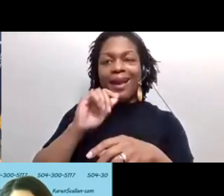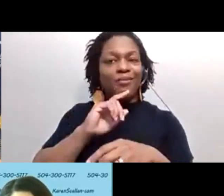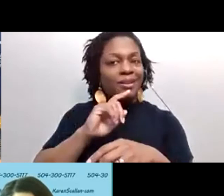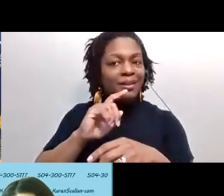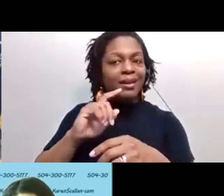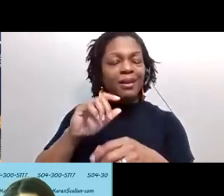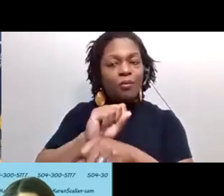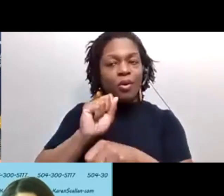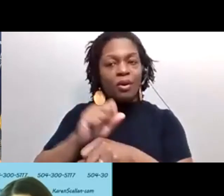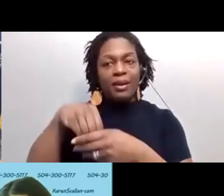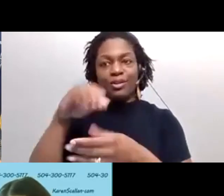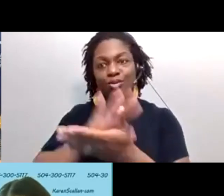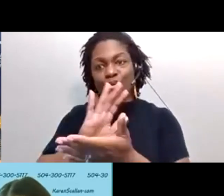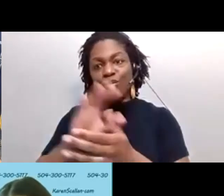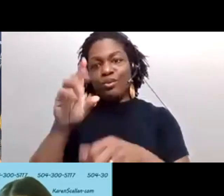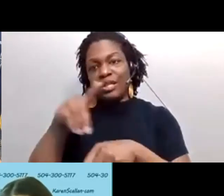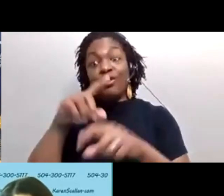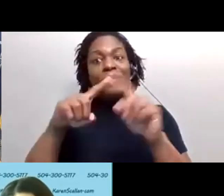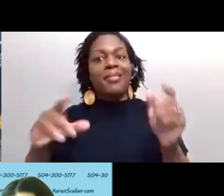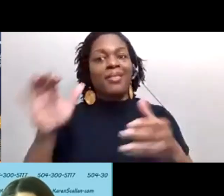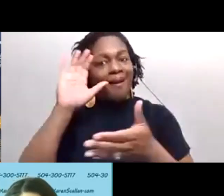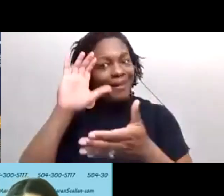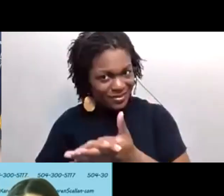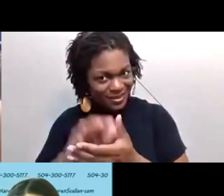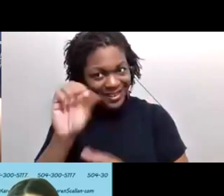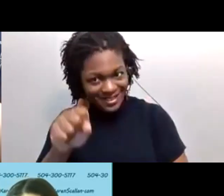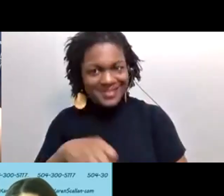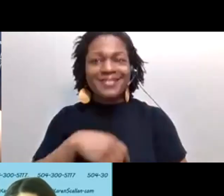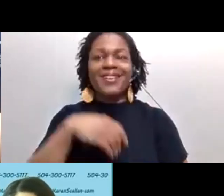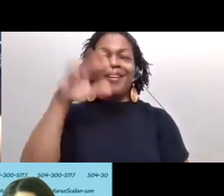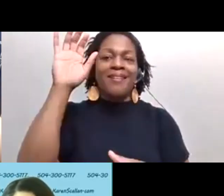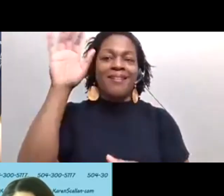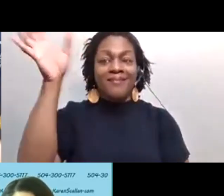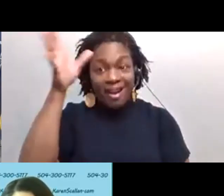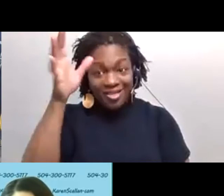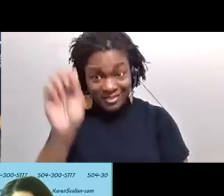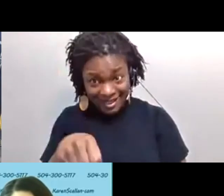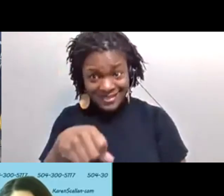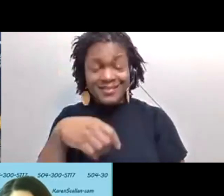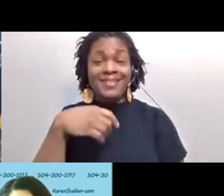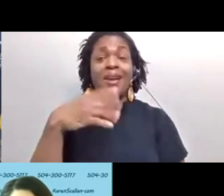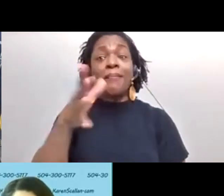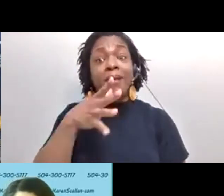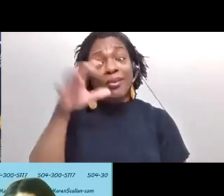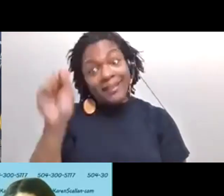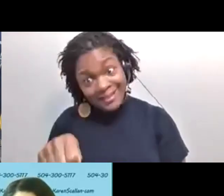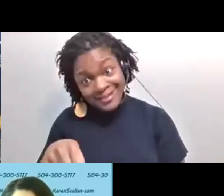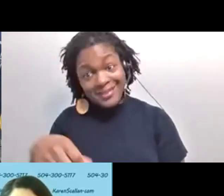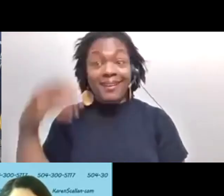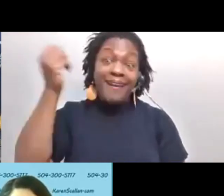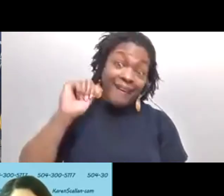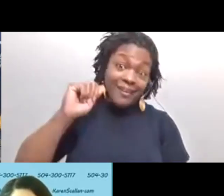the husband is, the father is, the mother is, the child's aunts and uncles